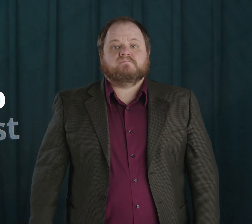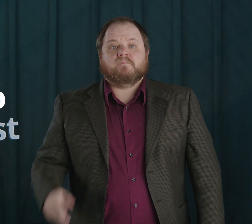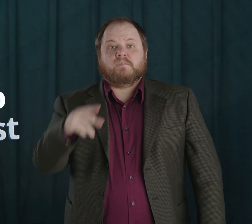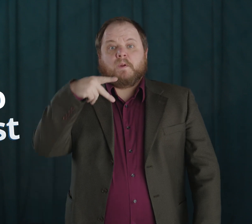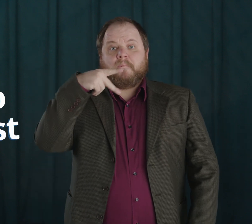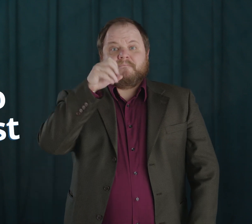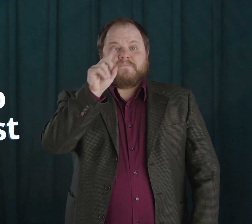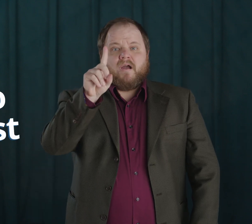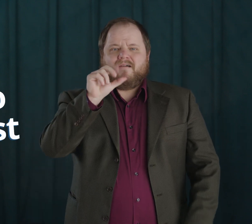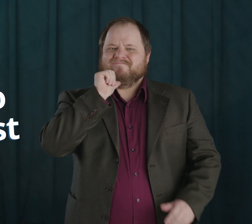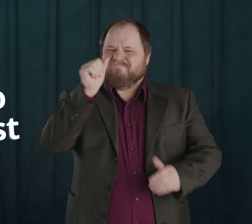everyone at no cost.